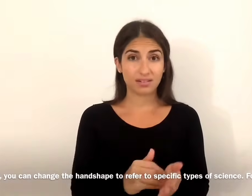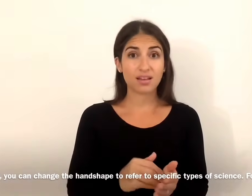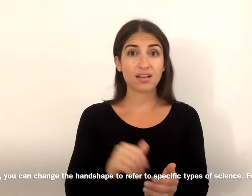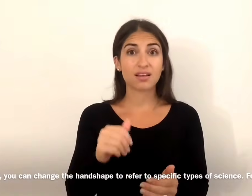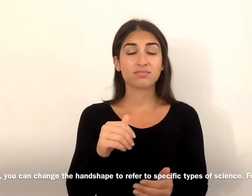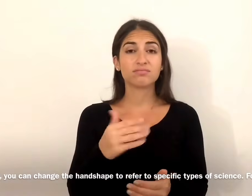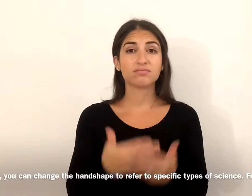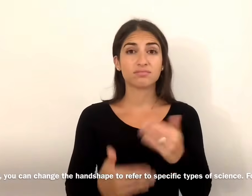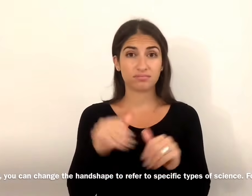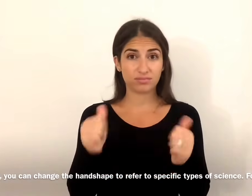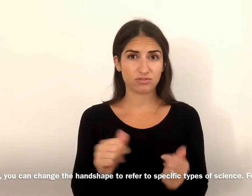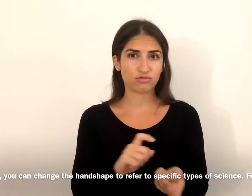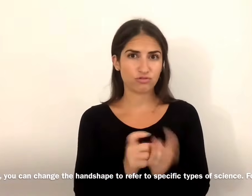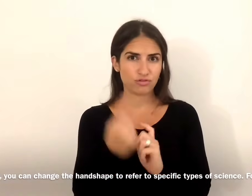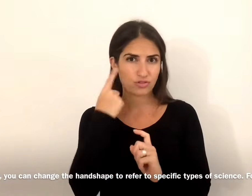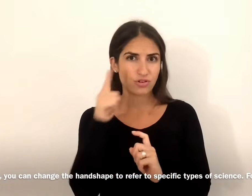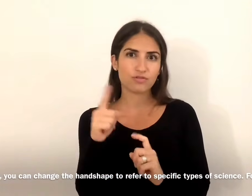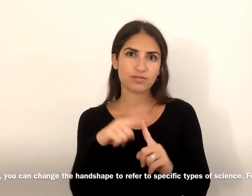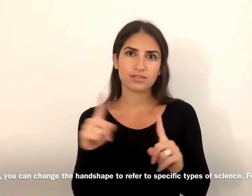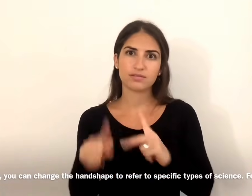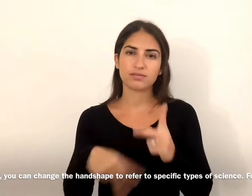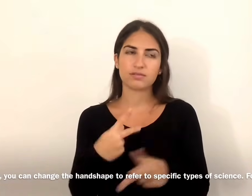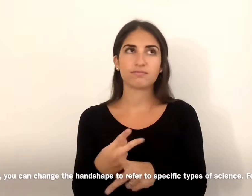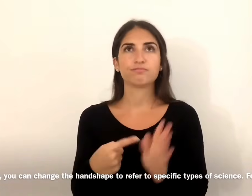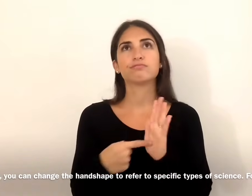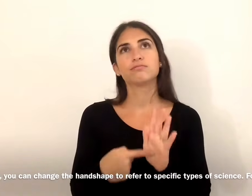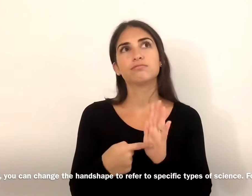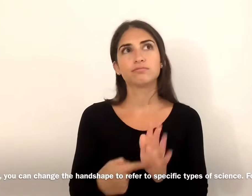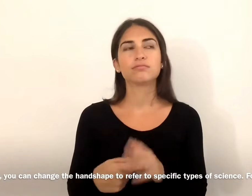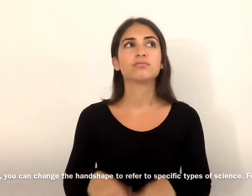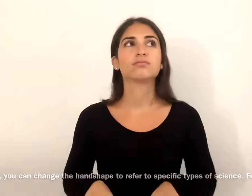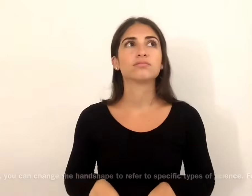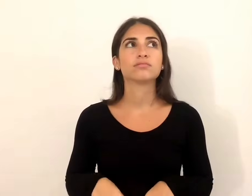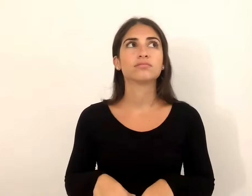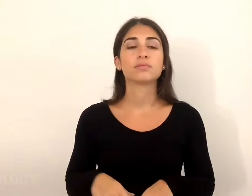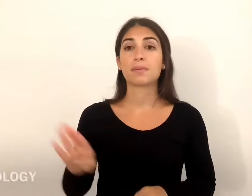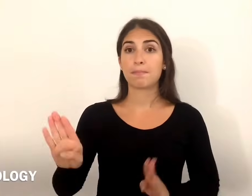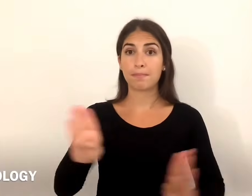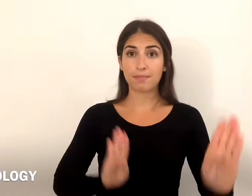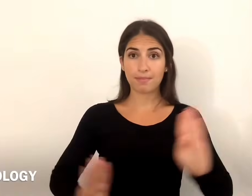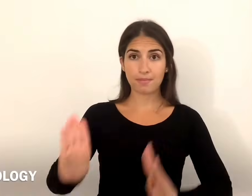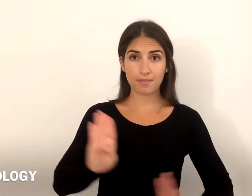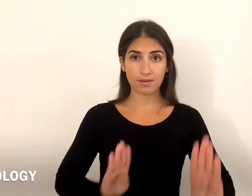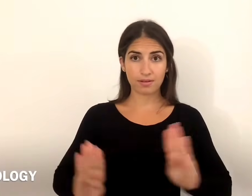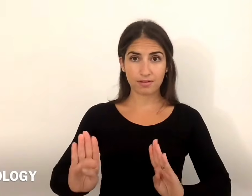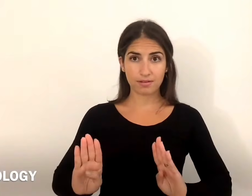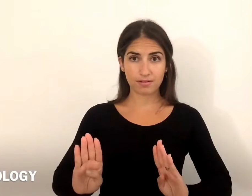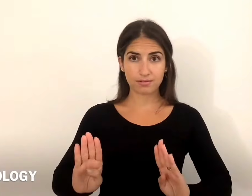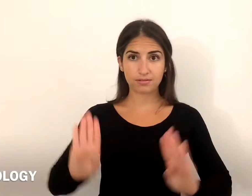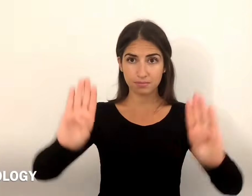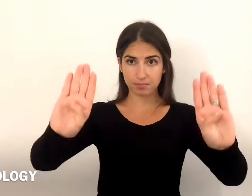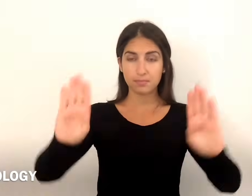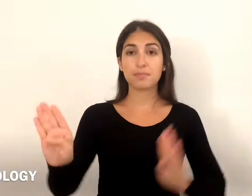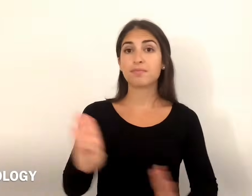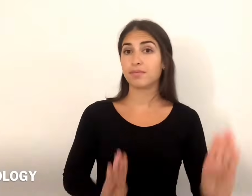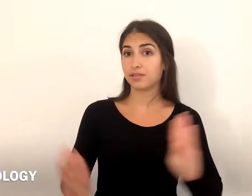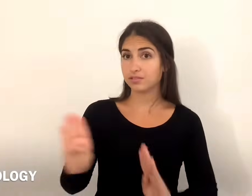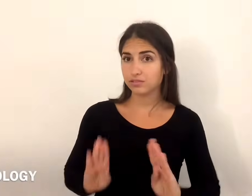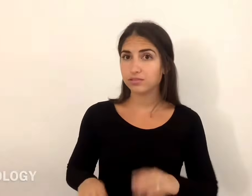And again, you can change the hand shape from the open A to show specific types of science, like biology. Is that B